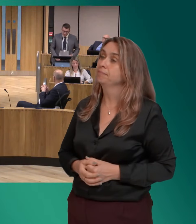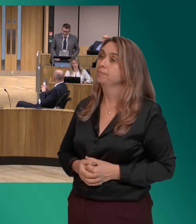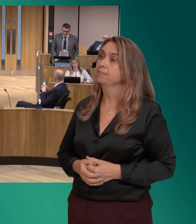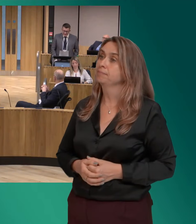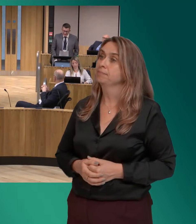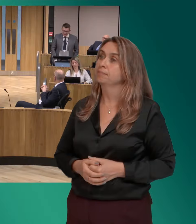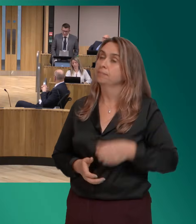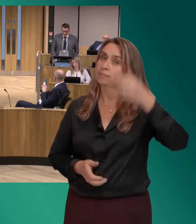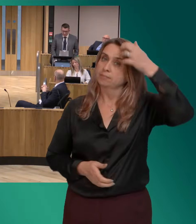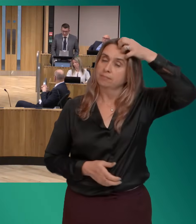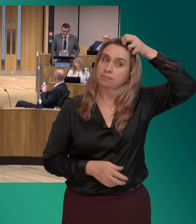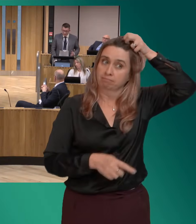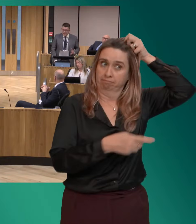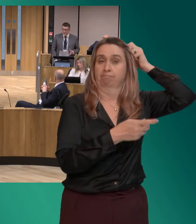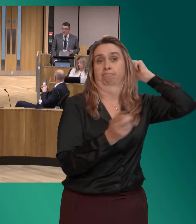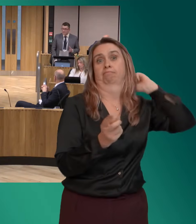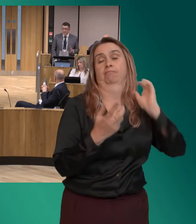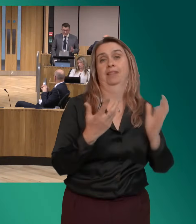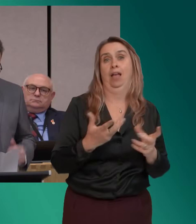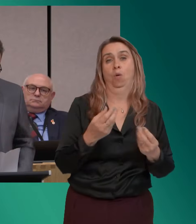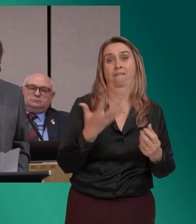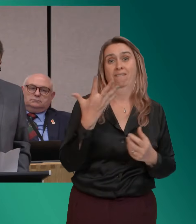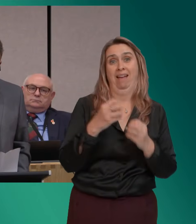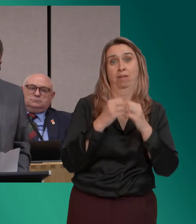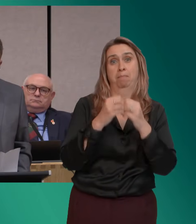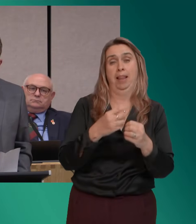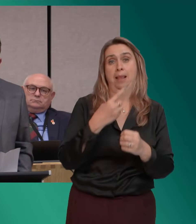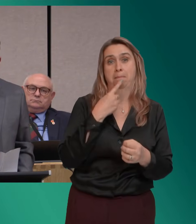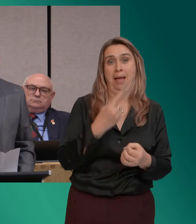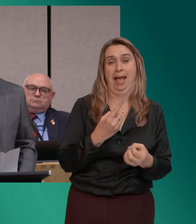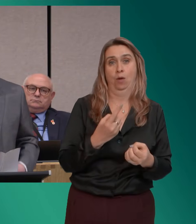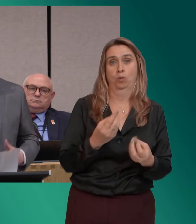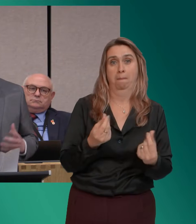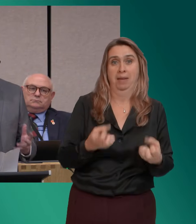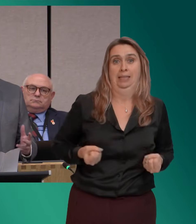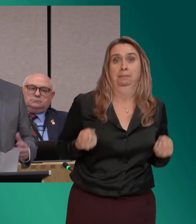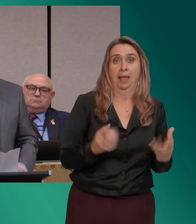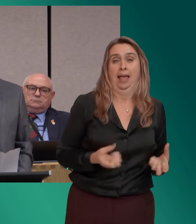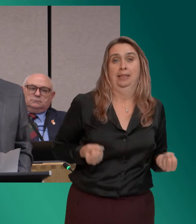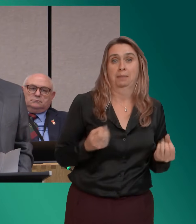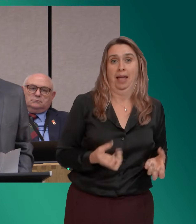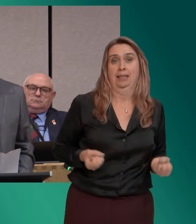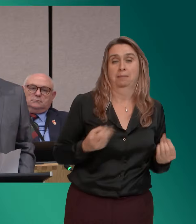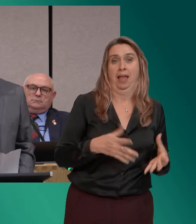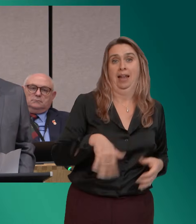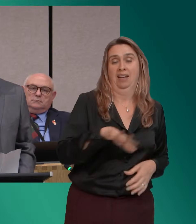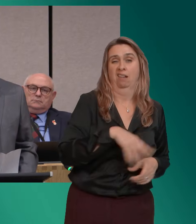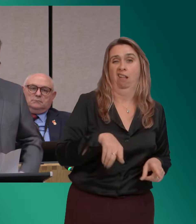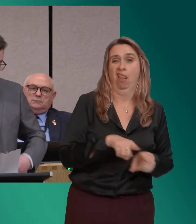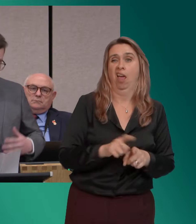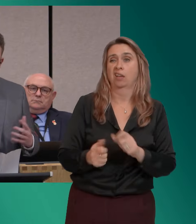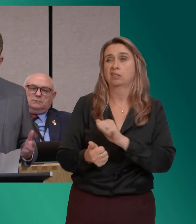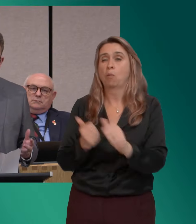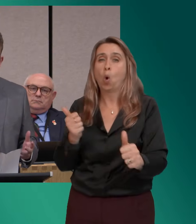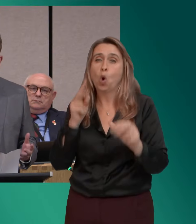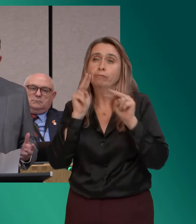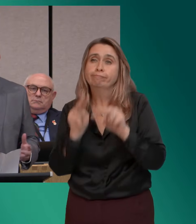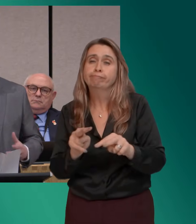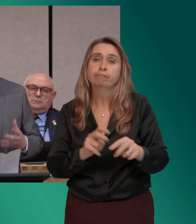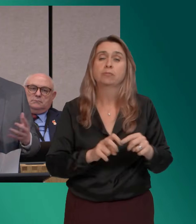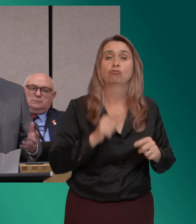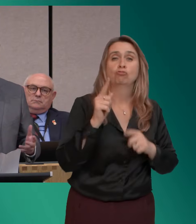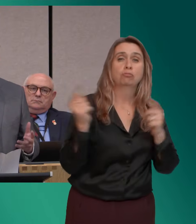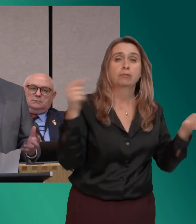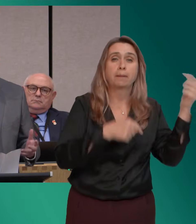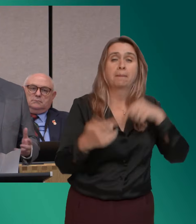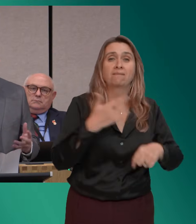The hospitality sector in Wales generates £5 billion in economic activity and supports sectors like sport and tourism. Alongside that,